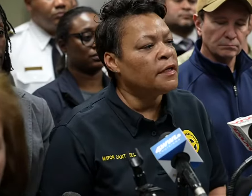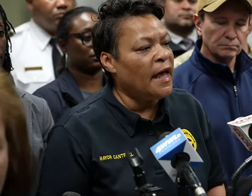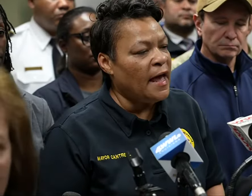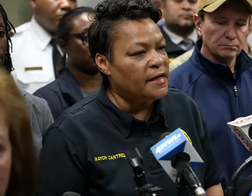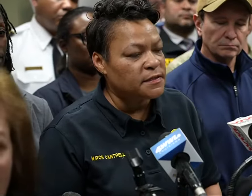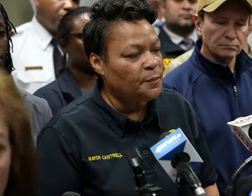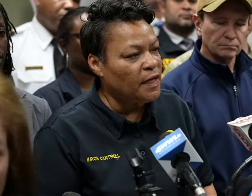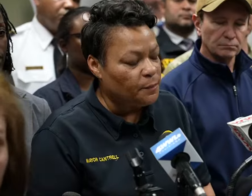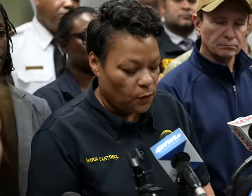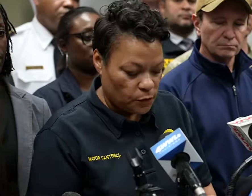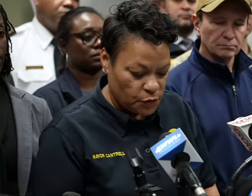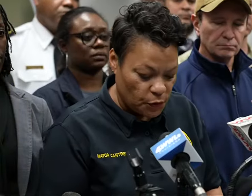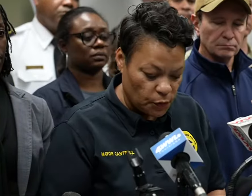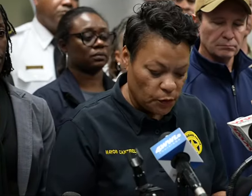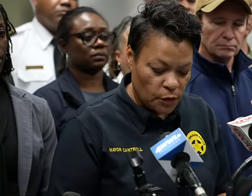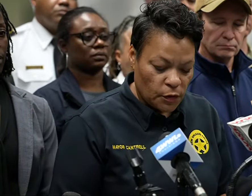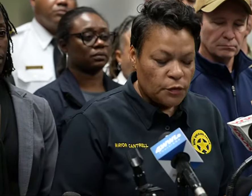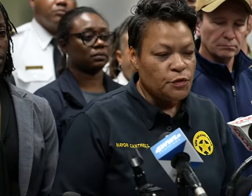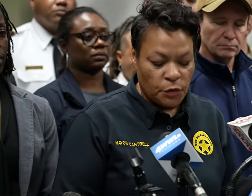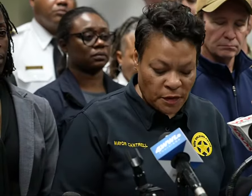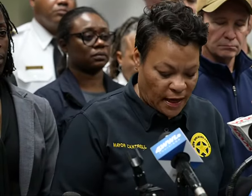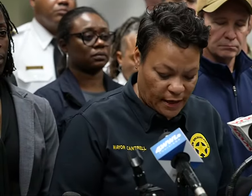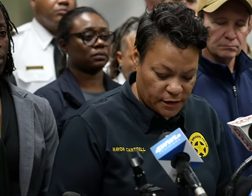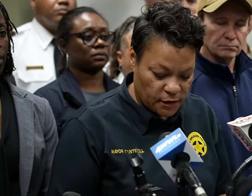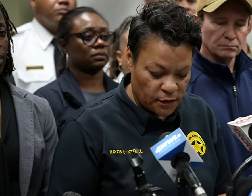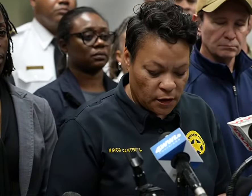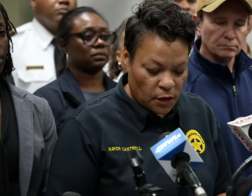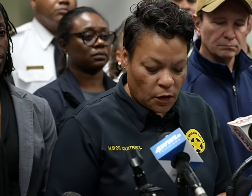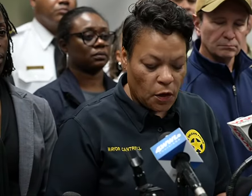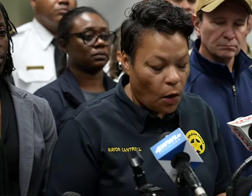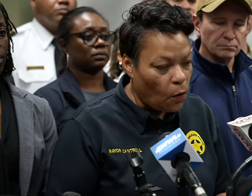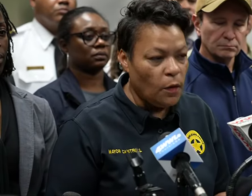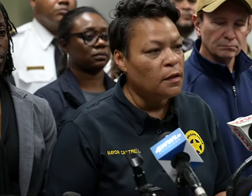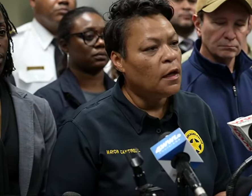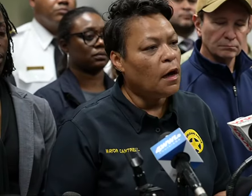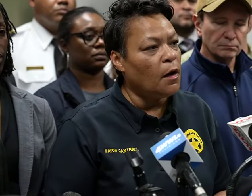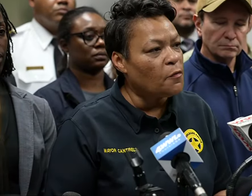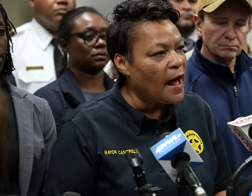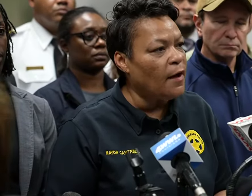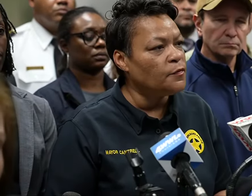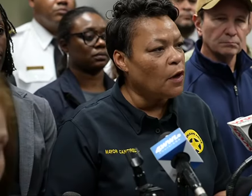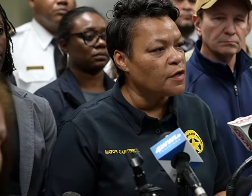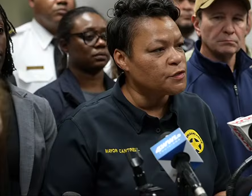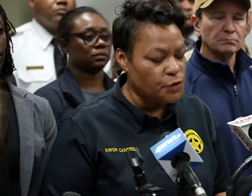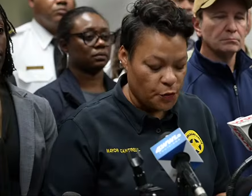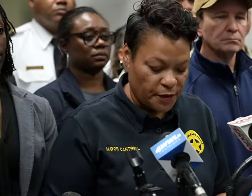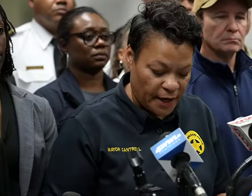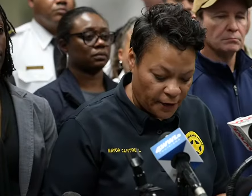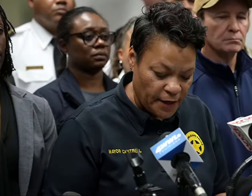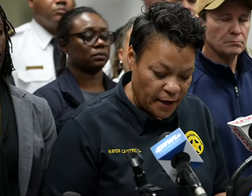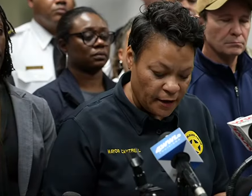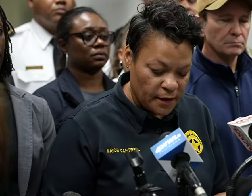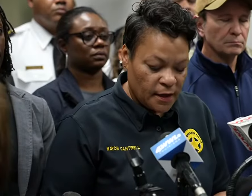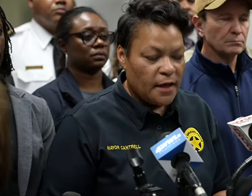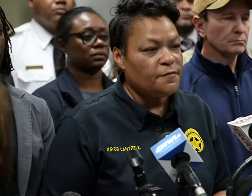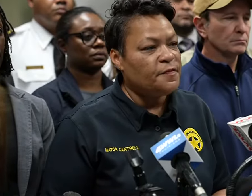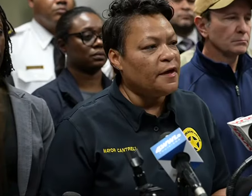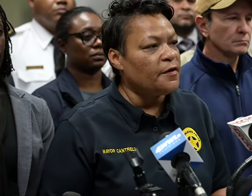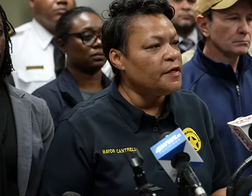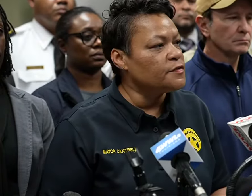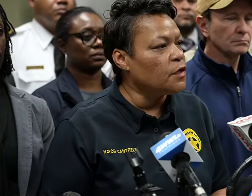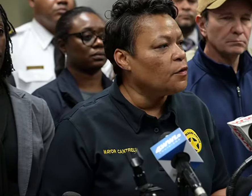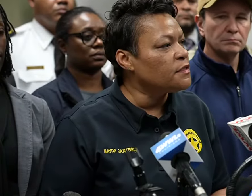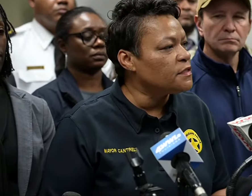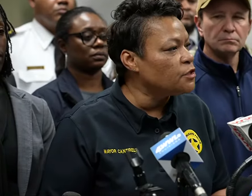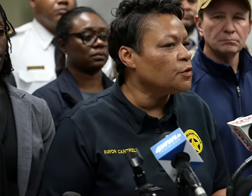I'm going to ask people to do not go around our secured area if